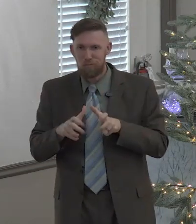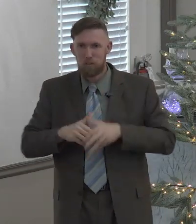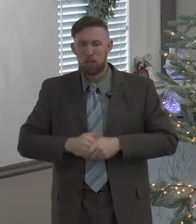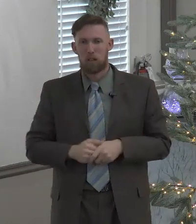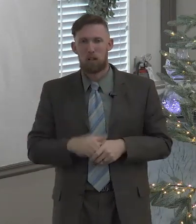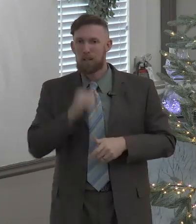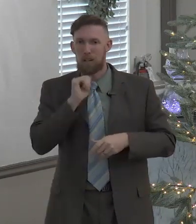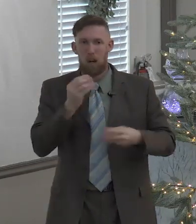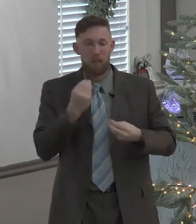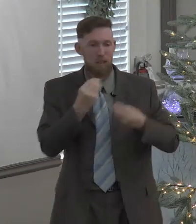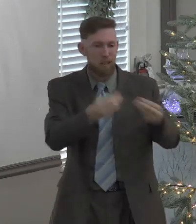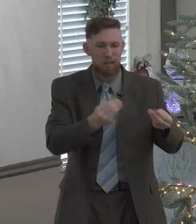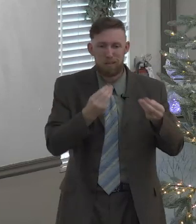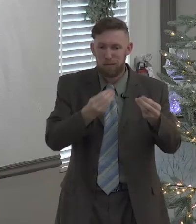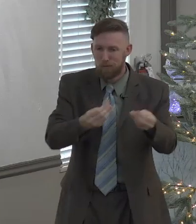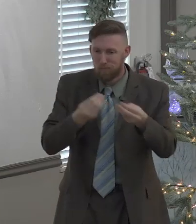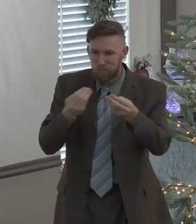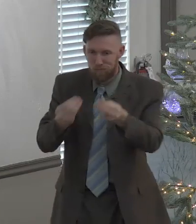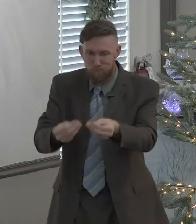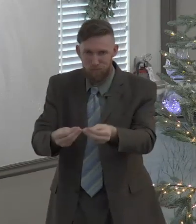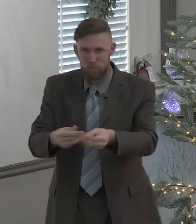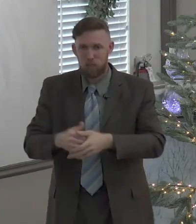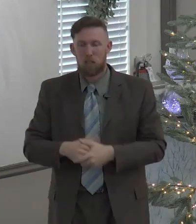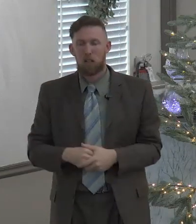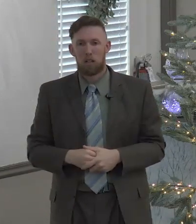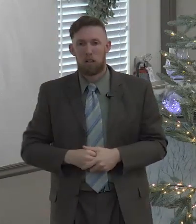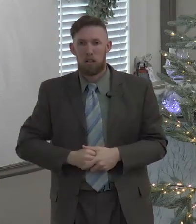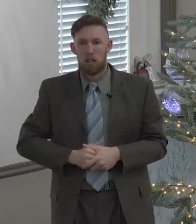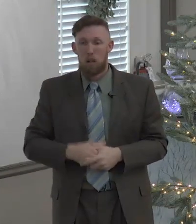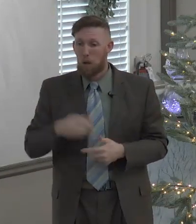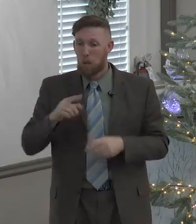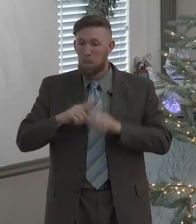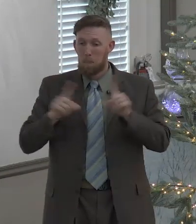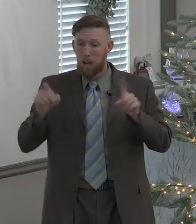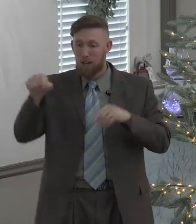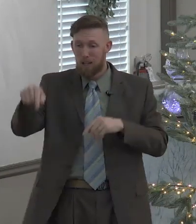And so this man, Jairus, he comes, he pushes through the crowd.